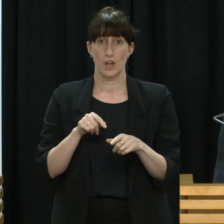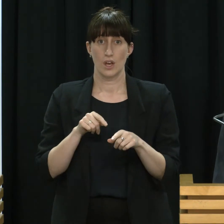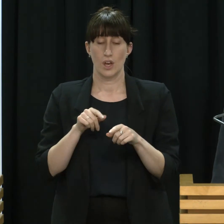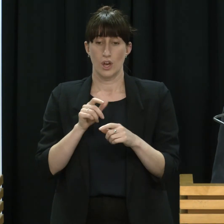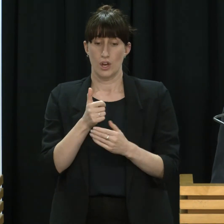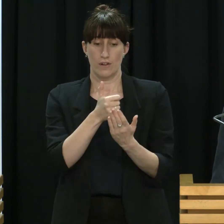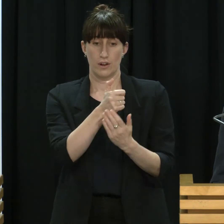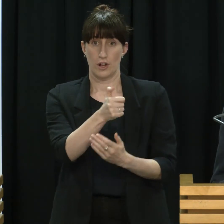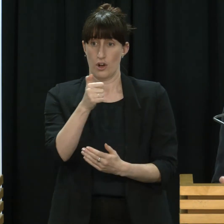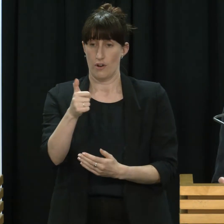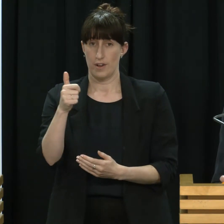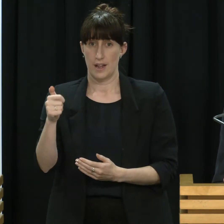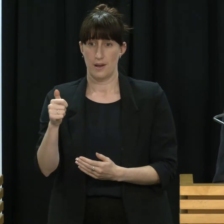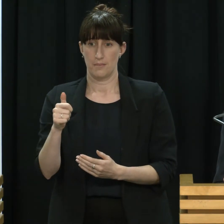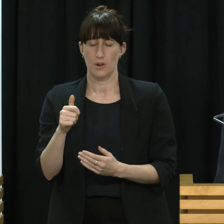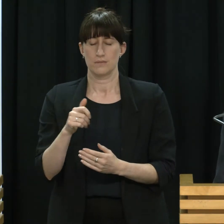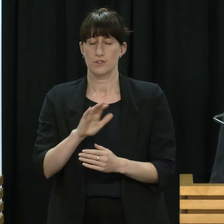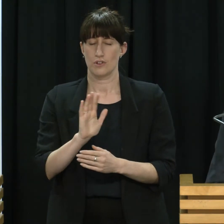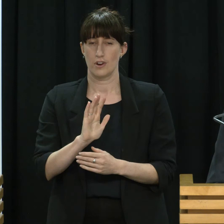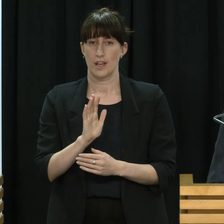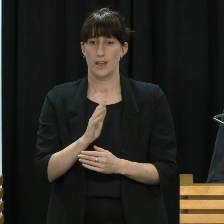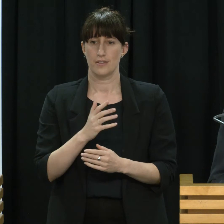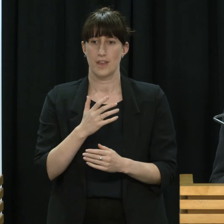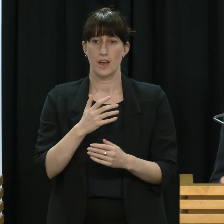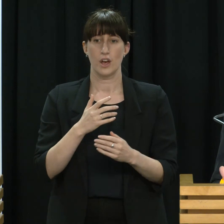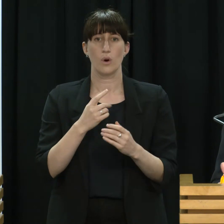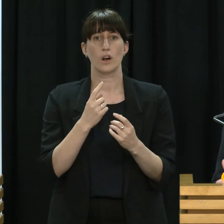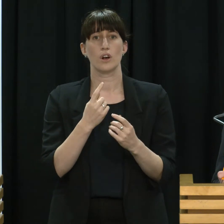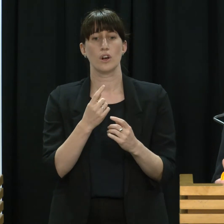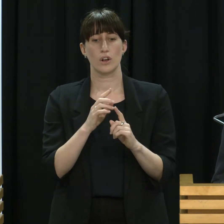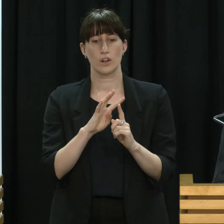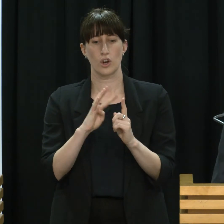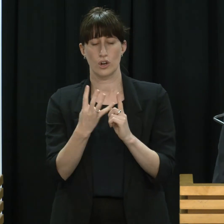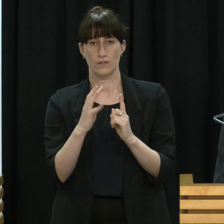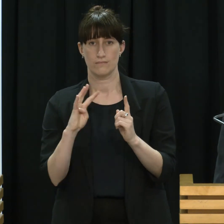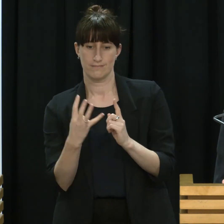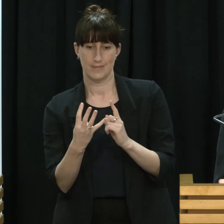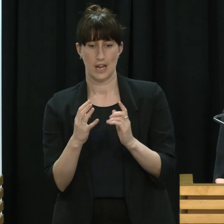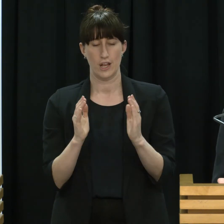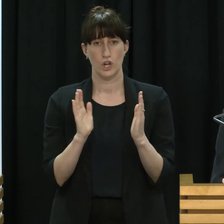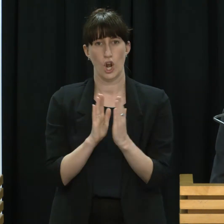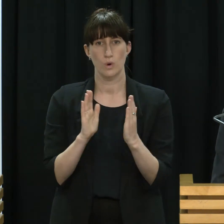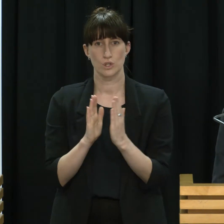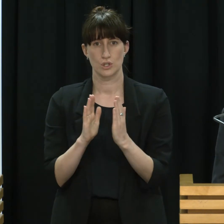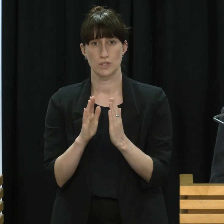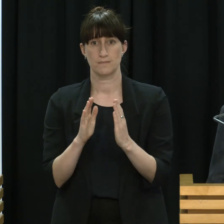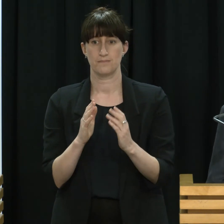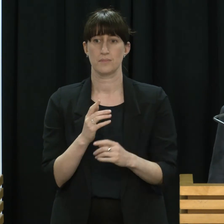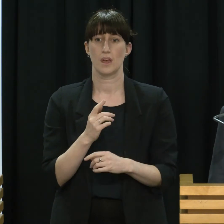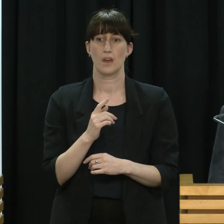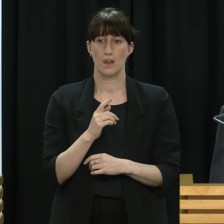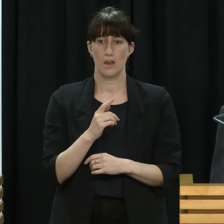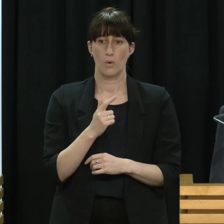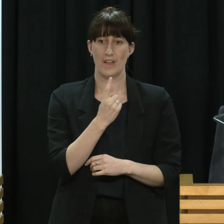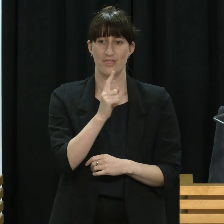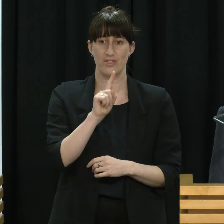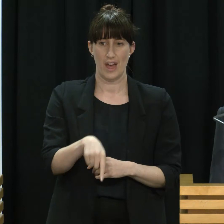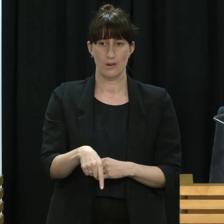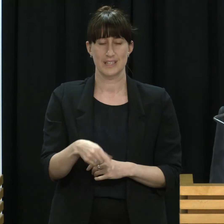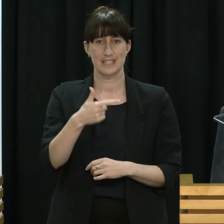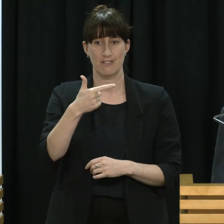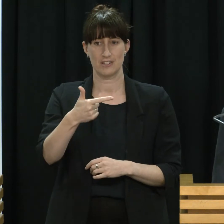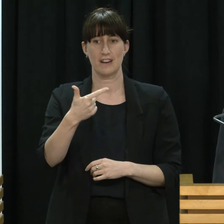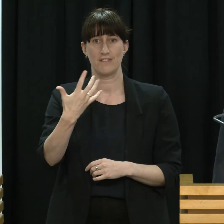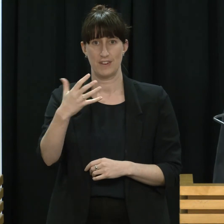1,752 people had been identified as contacts and are in our national contact tracing database. 550 of